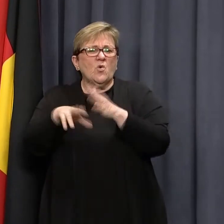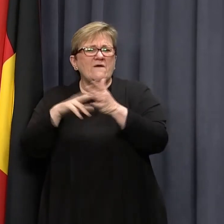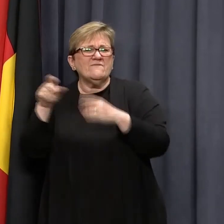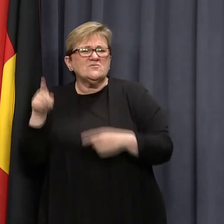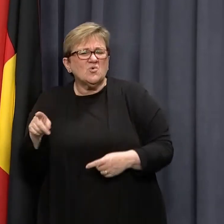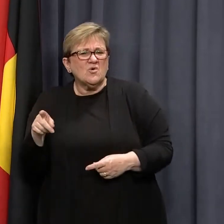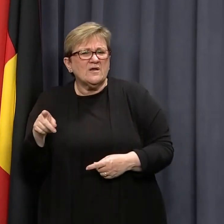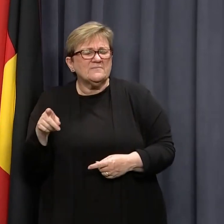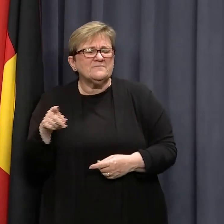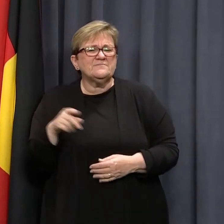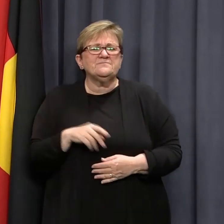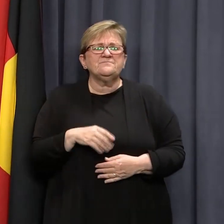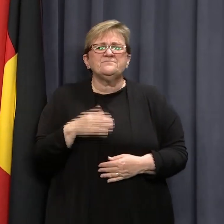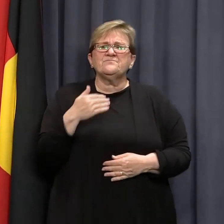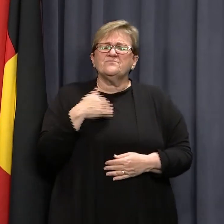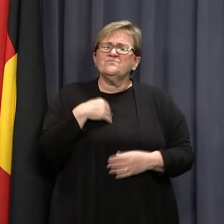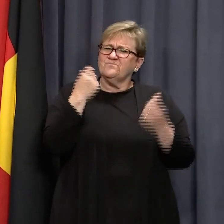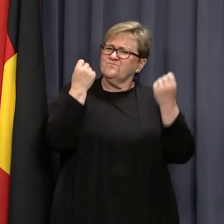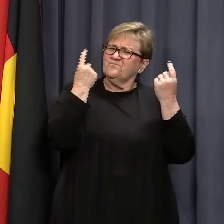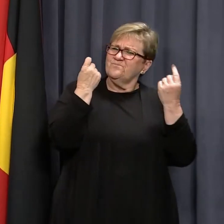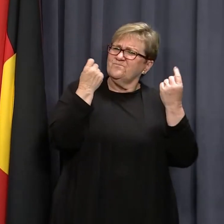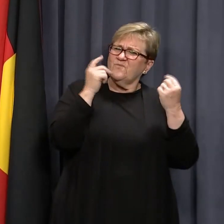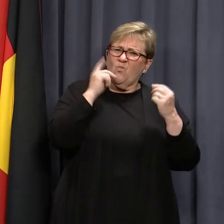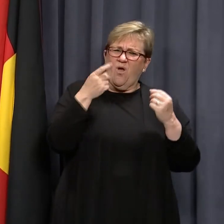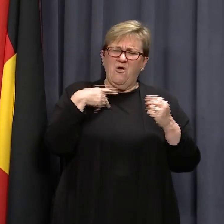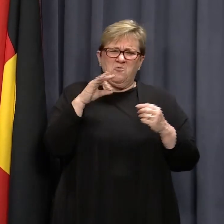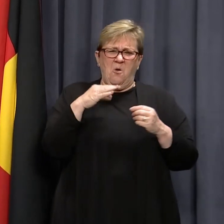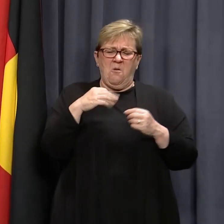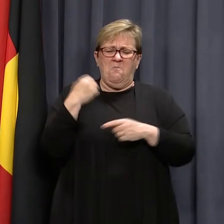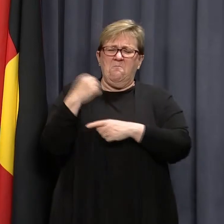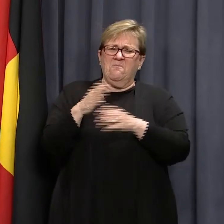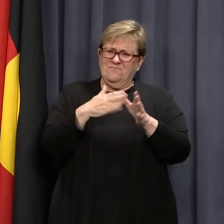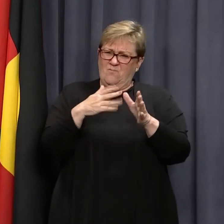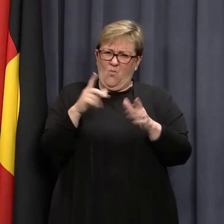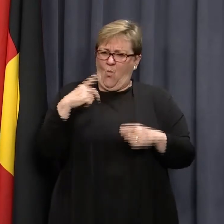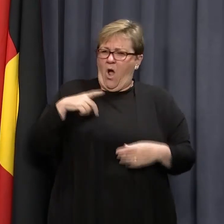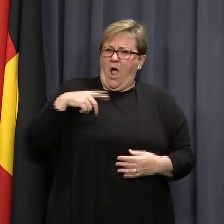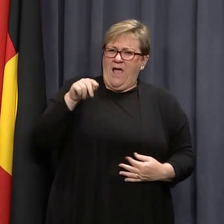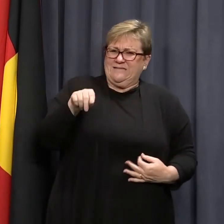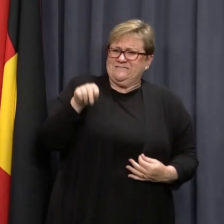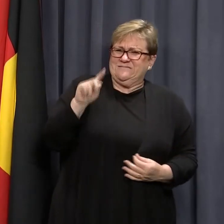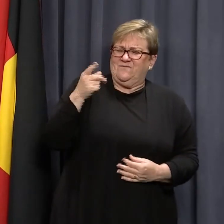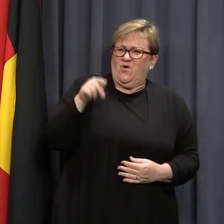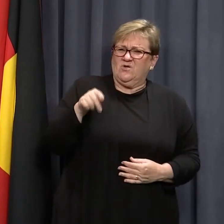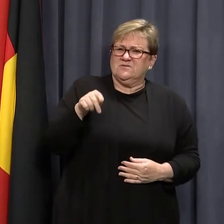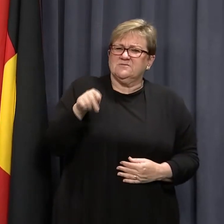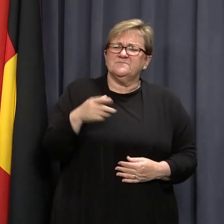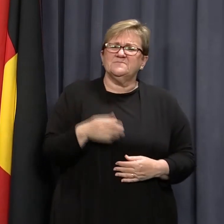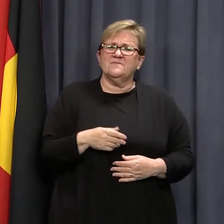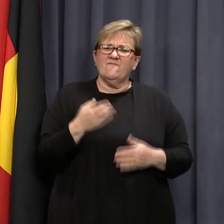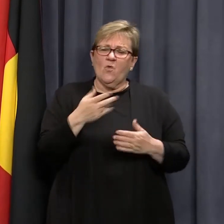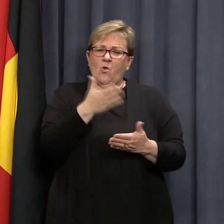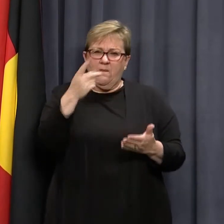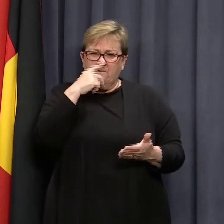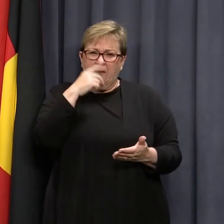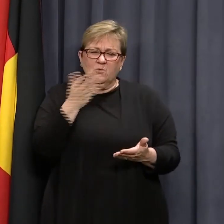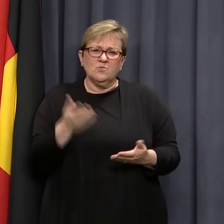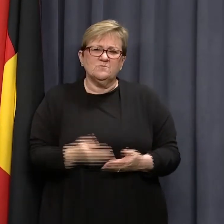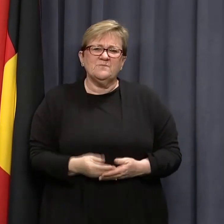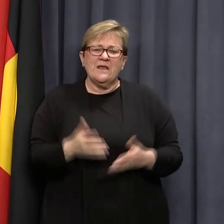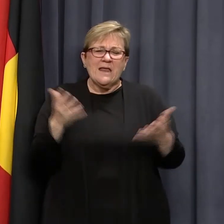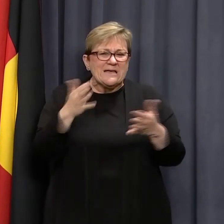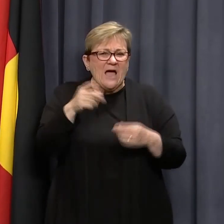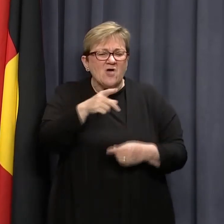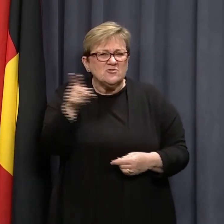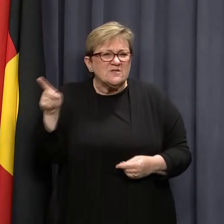and we obviously be compassionate and reasonable about what the approach is to those people, and obviously encourage